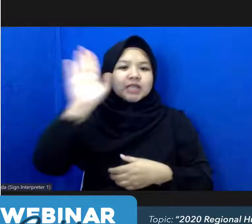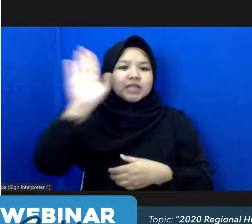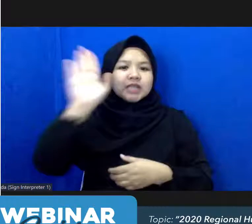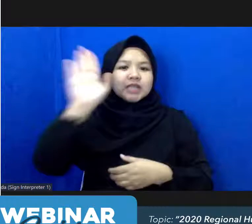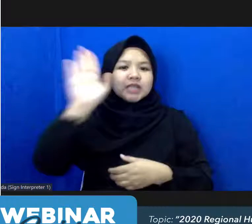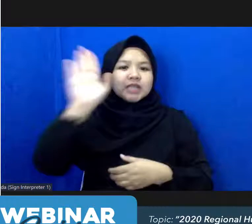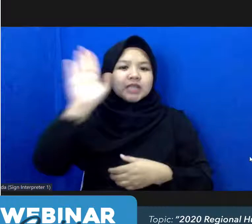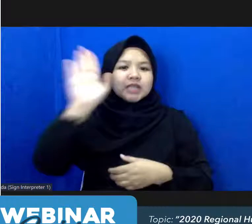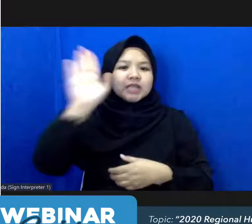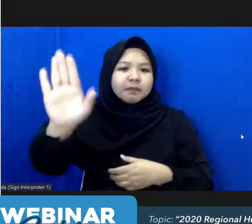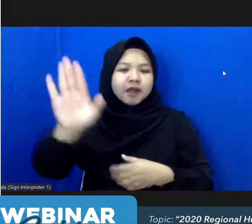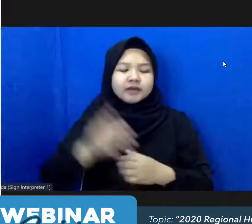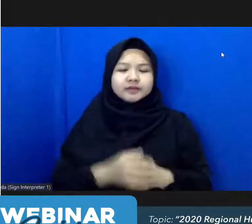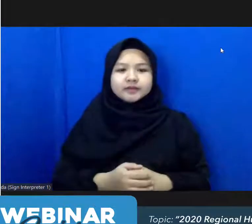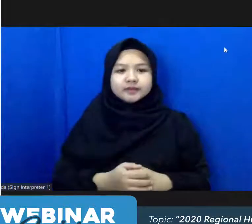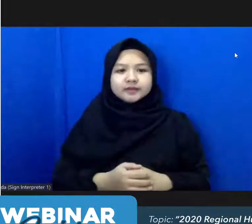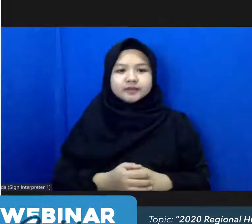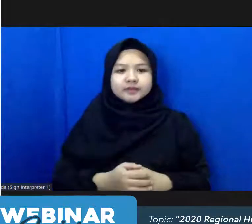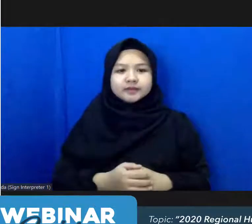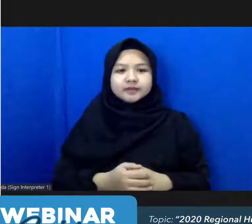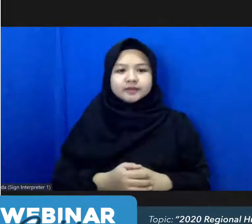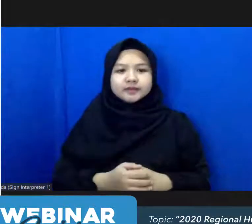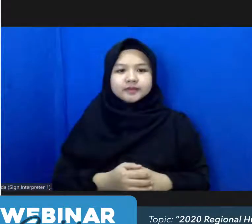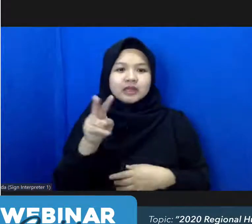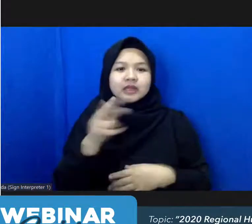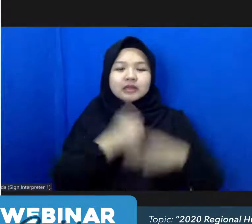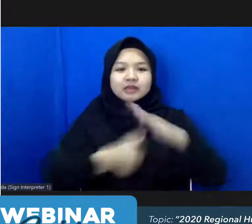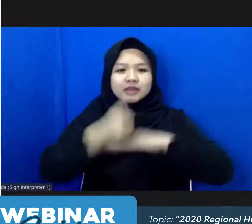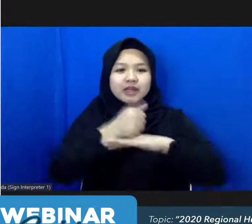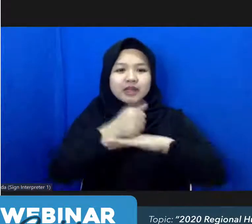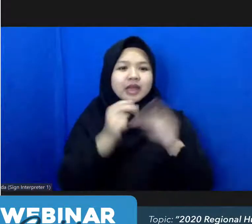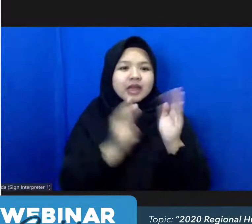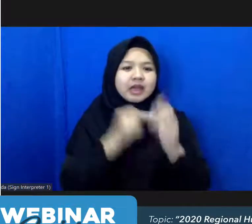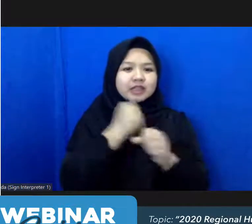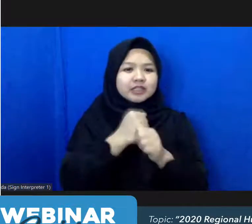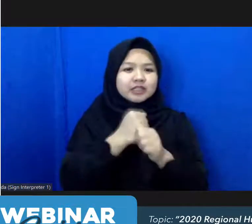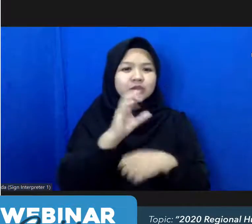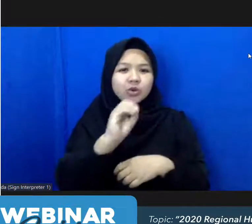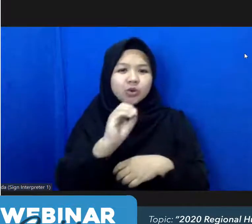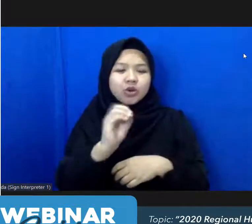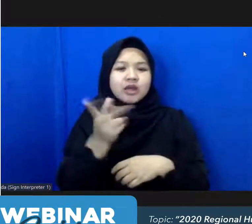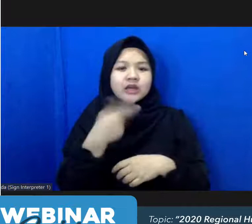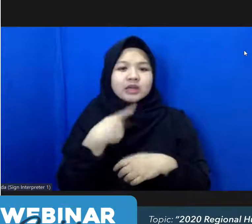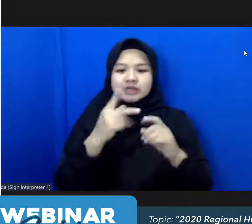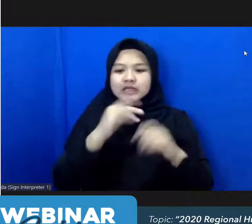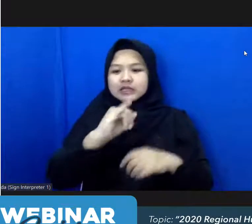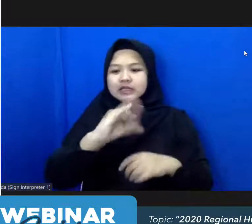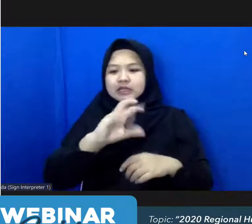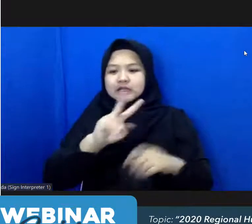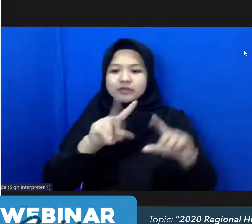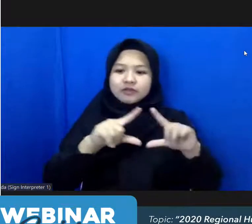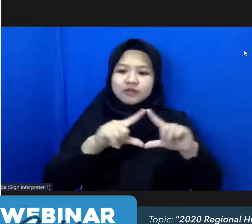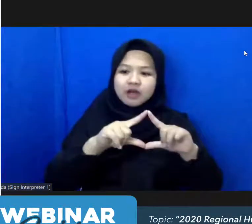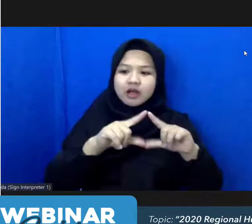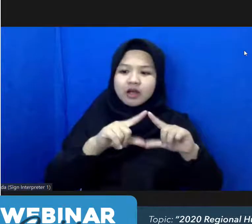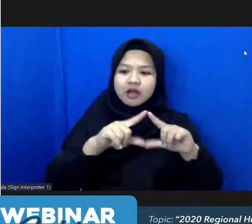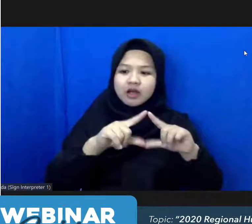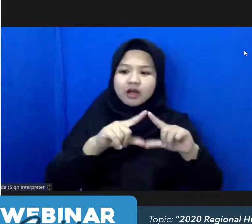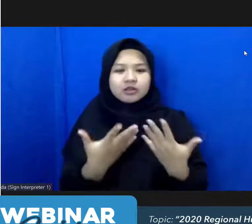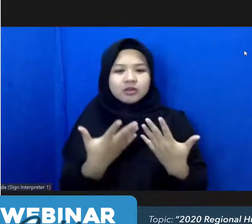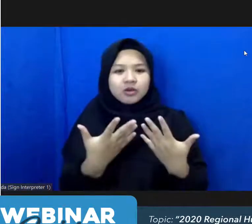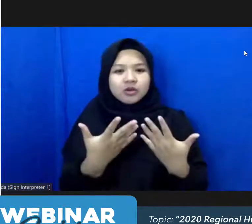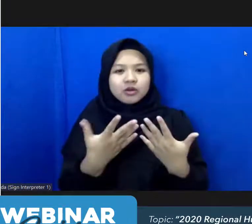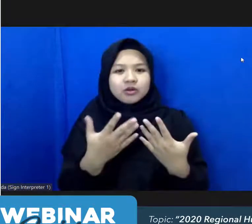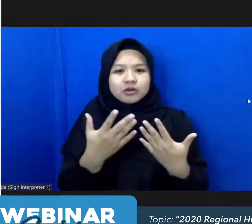that the leadership of CSO and NGO networks like HFI, ADRN and others here that have